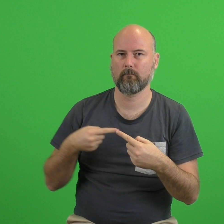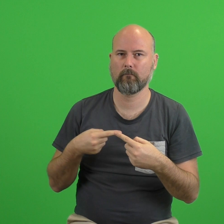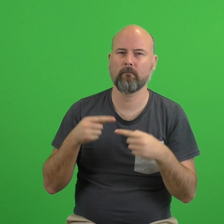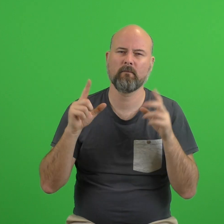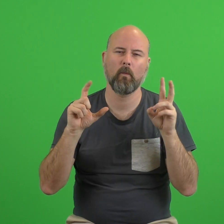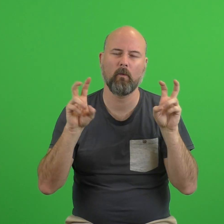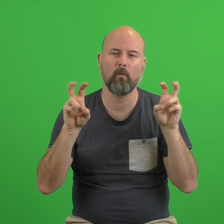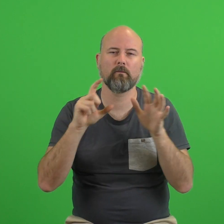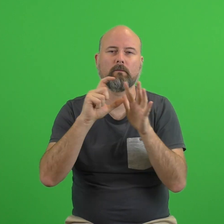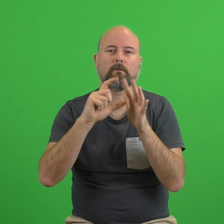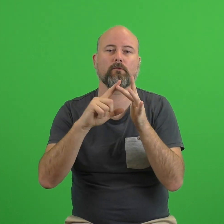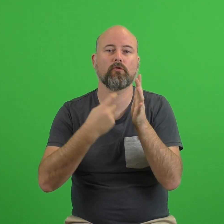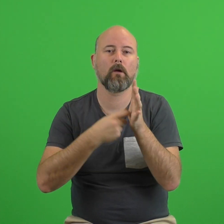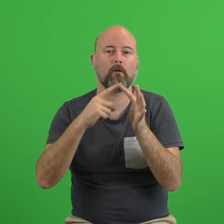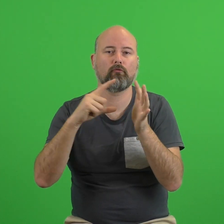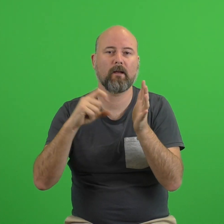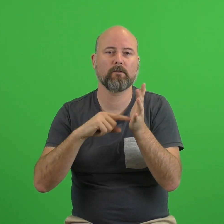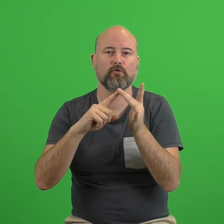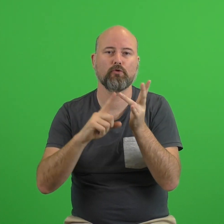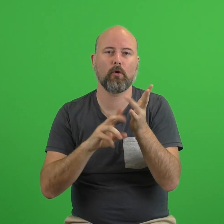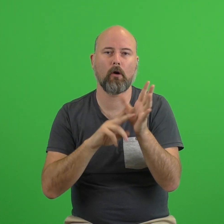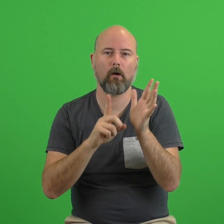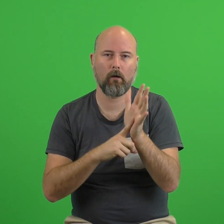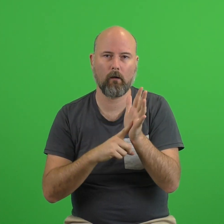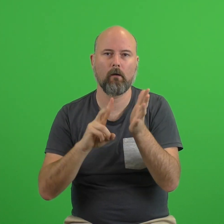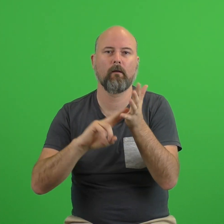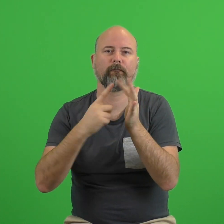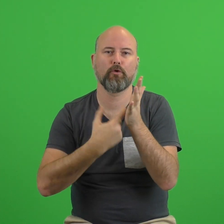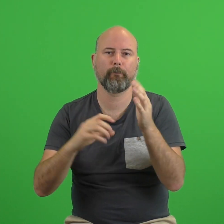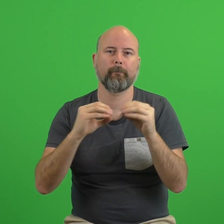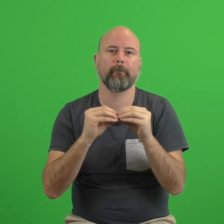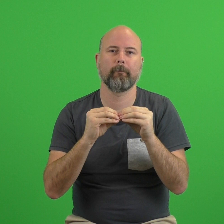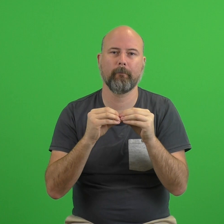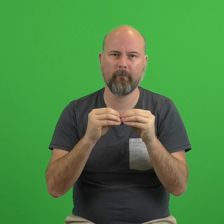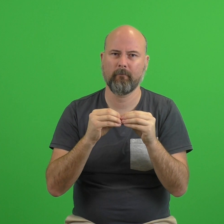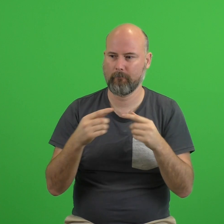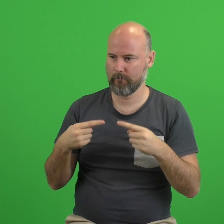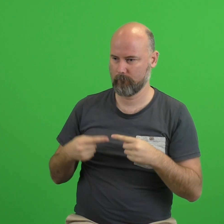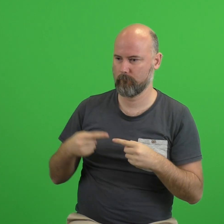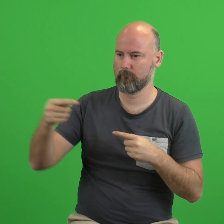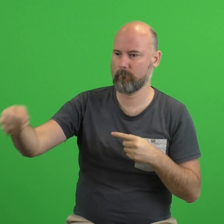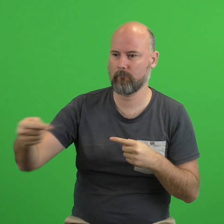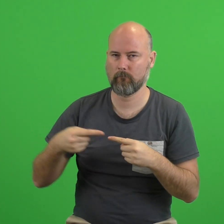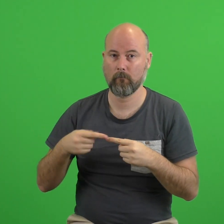it for you. And in this instance, what we're seeing is a directional verb. So I'm